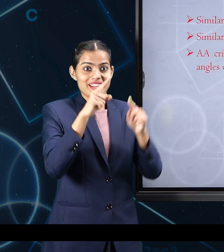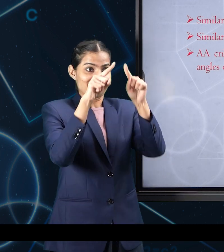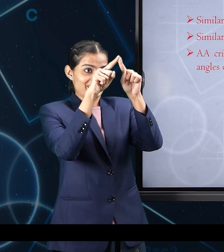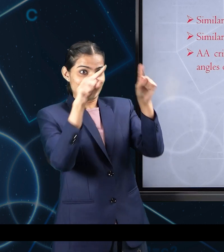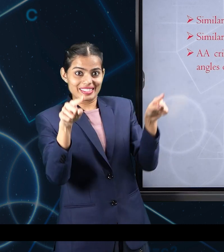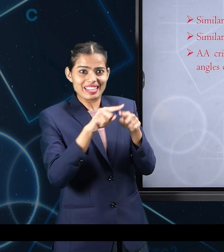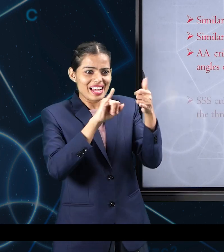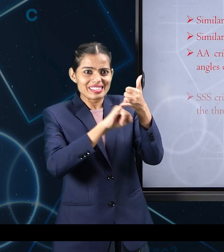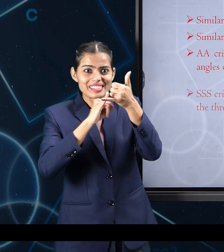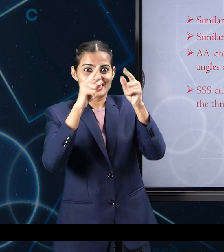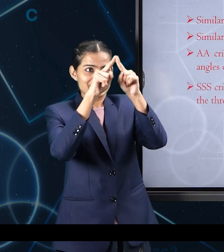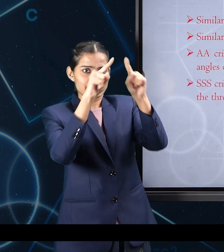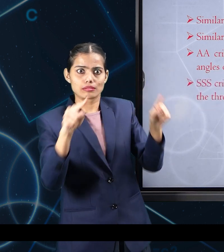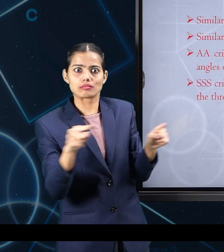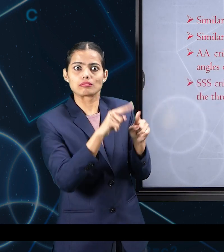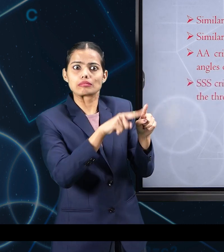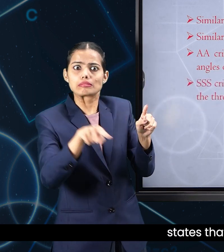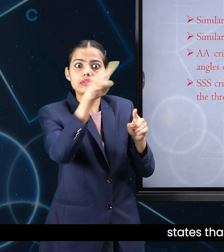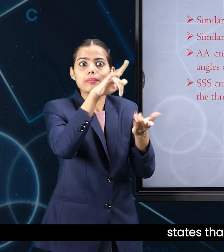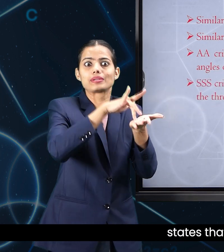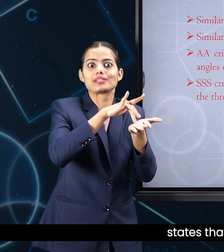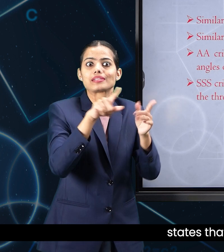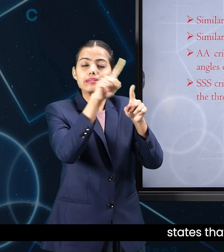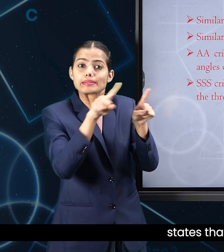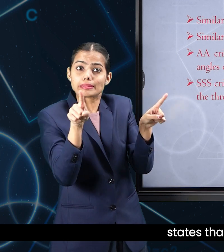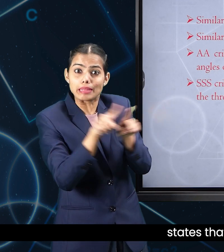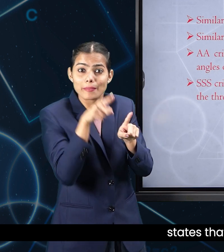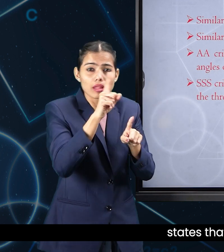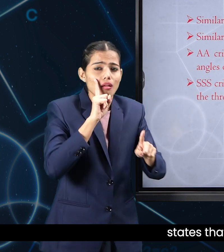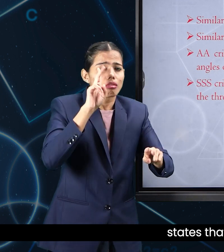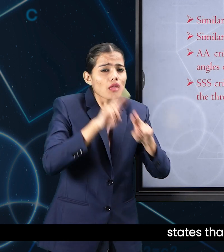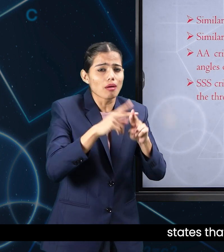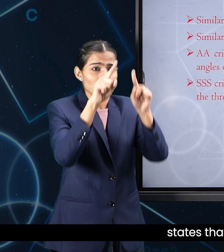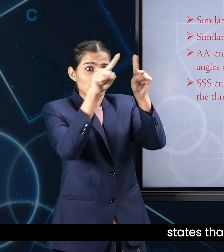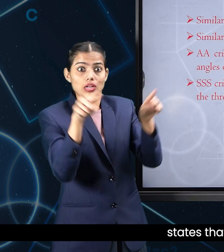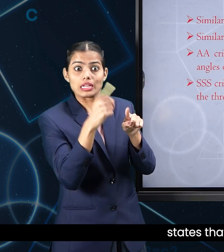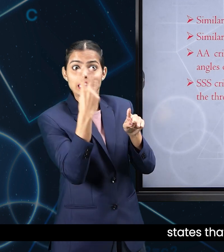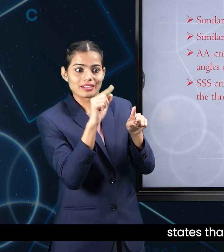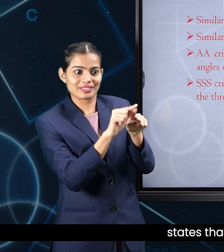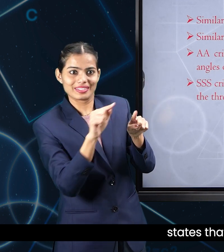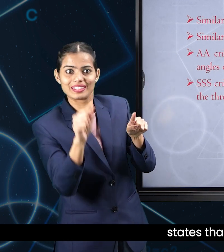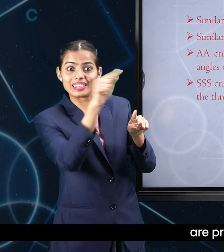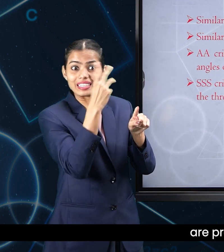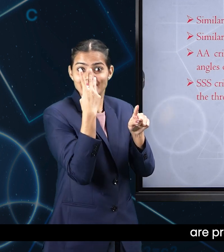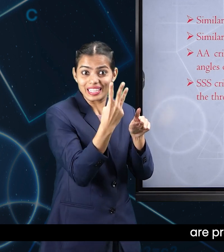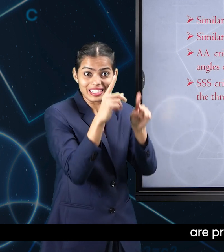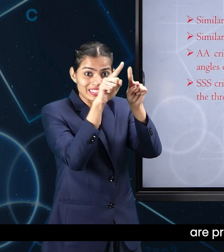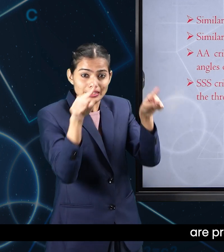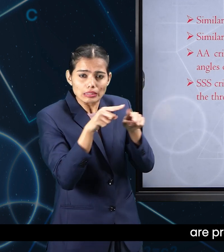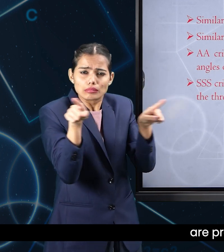Side-side-side criterion states that if the three sides of a triangle are proportional to the